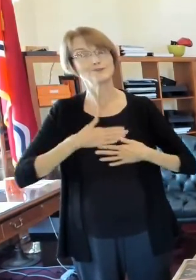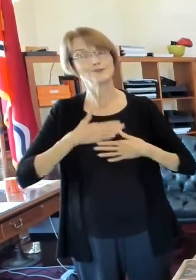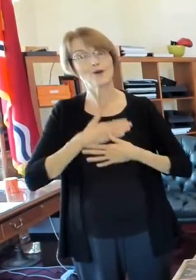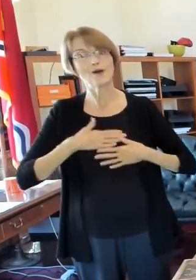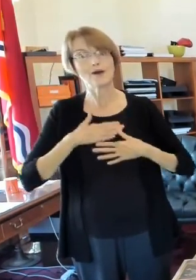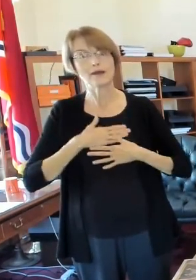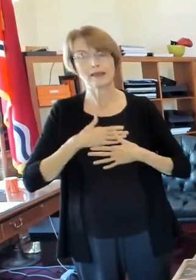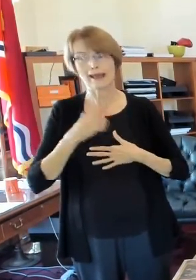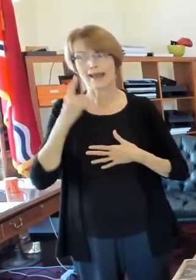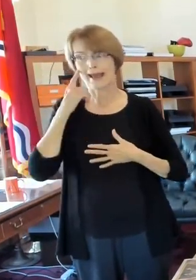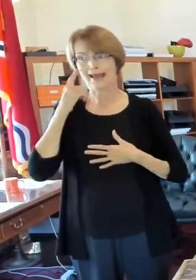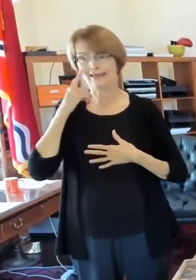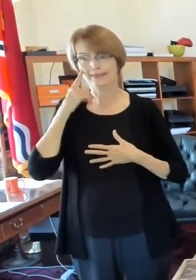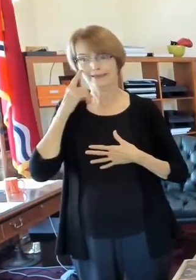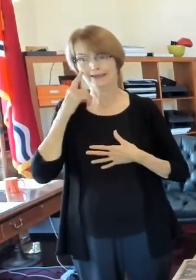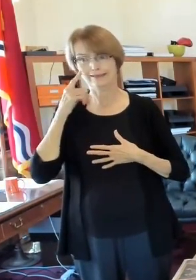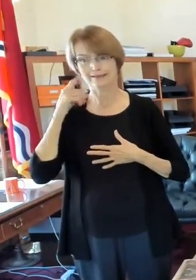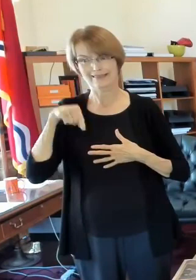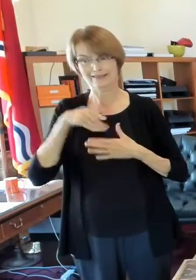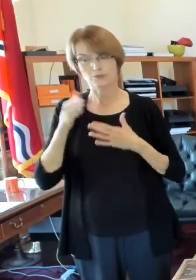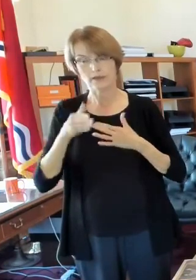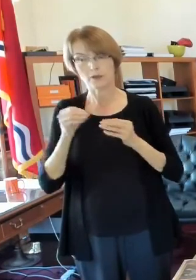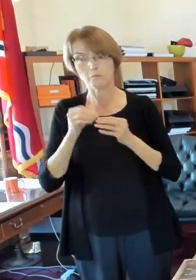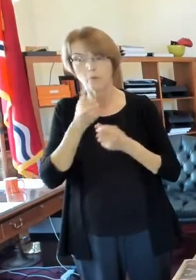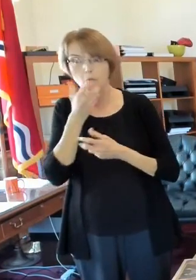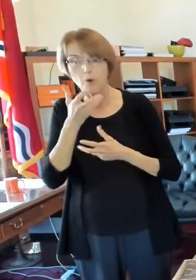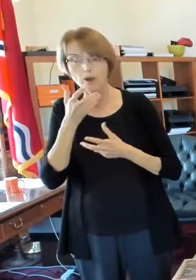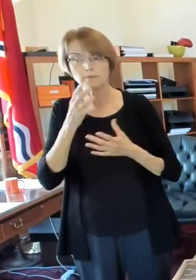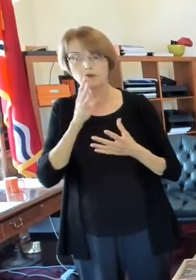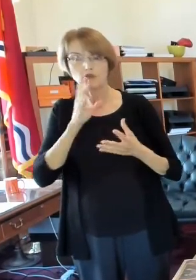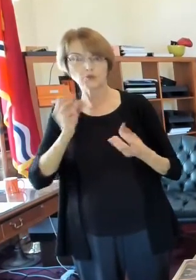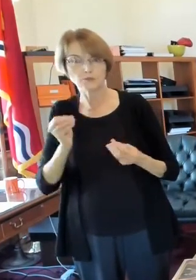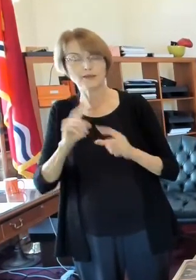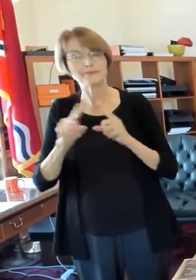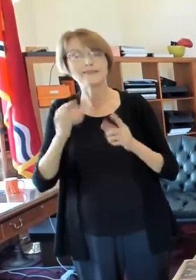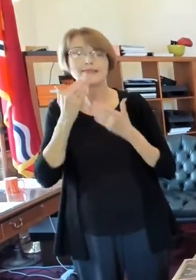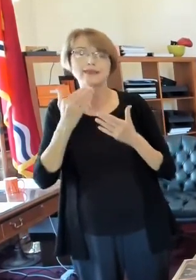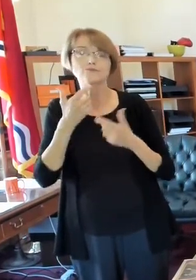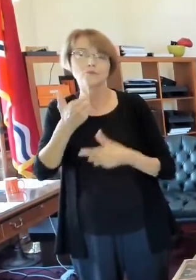think it's going to warm up or get a little more humid this weekend. But thank you all for being